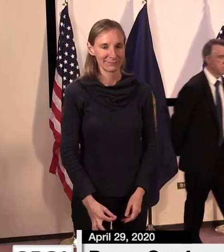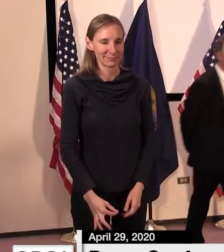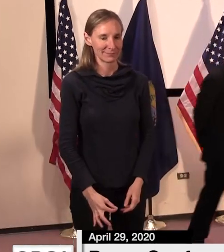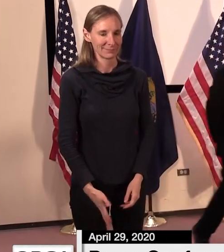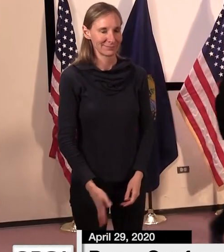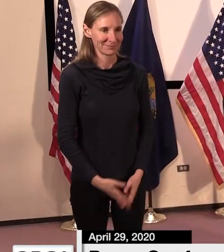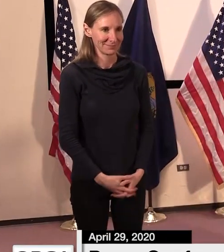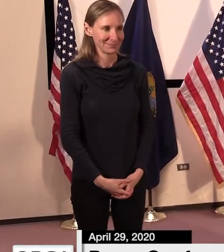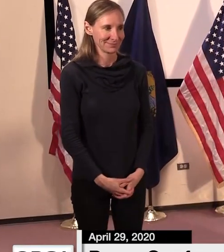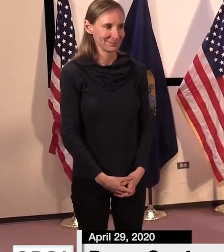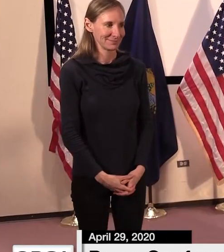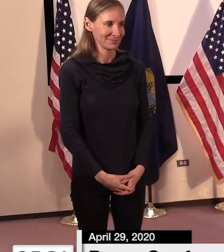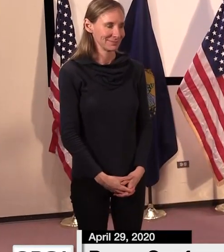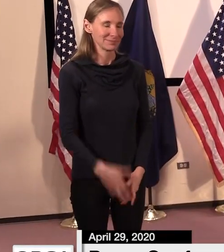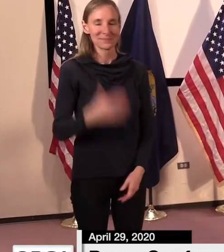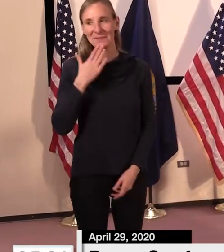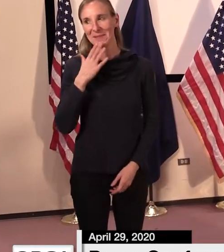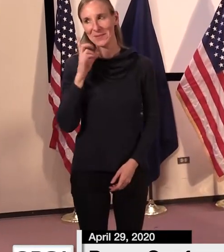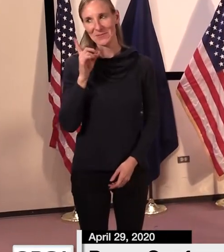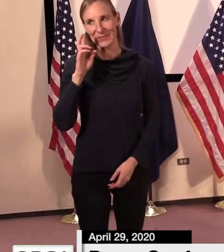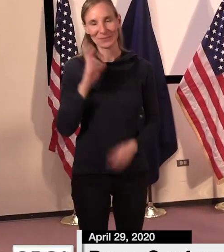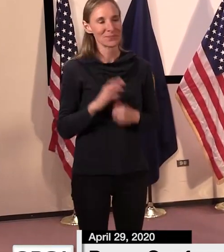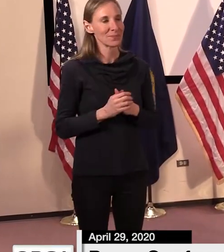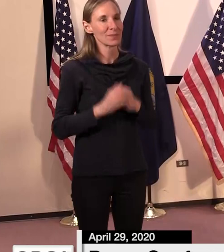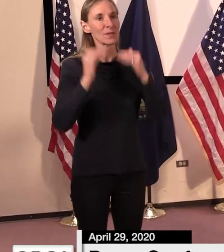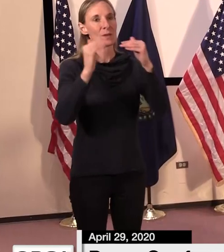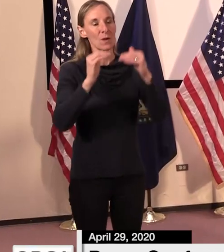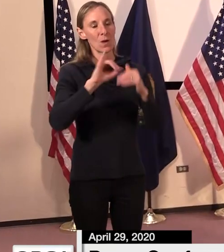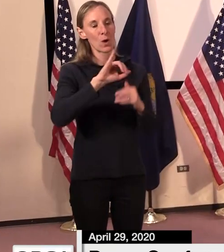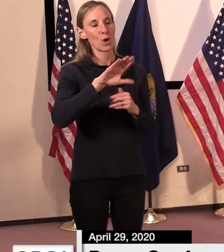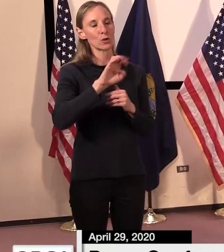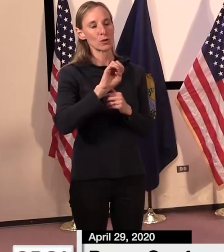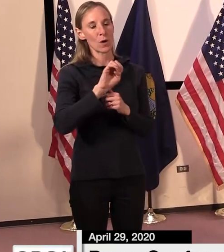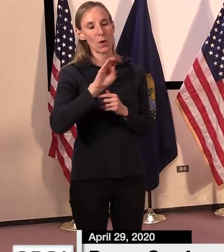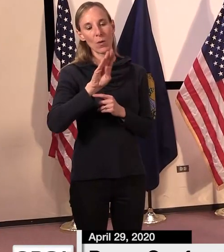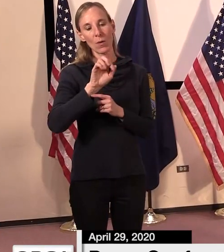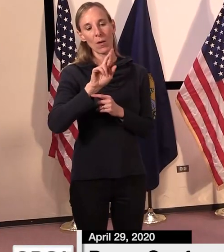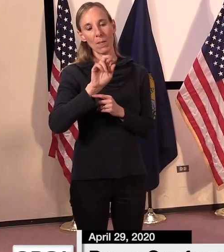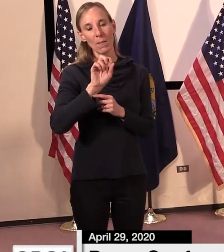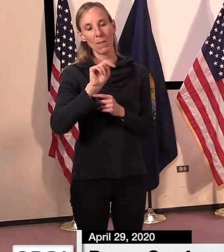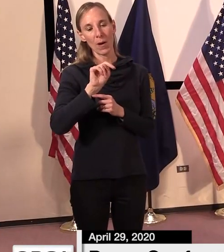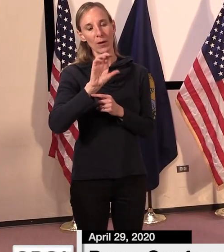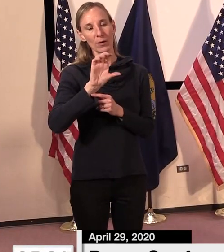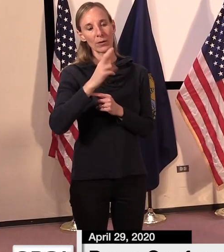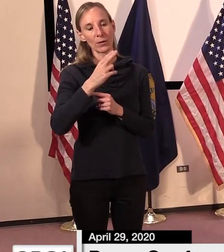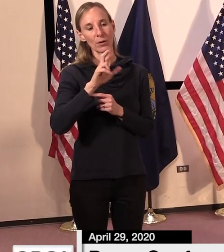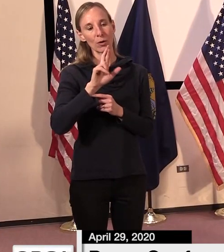Thank you, Doctor. All right, Joe, Barton Chronicle.